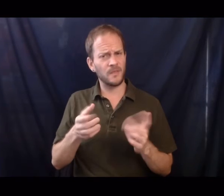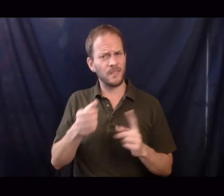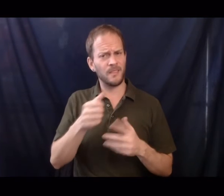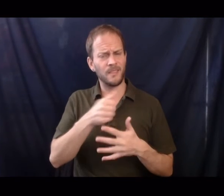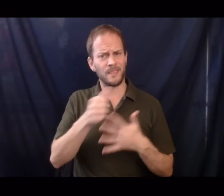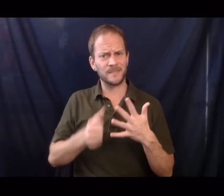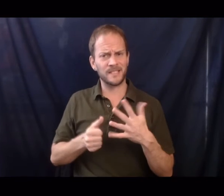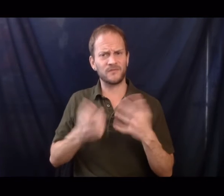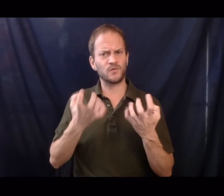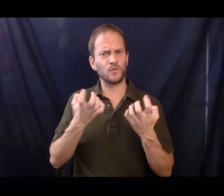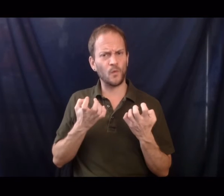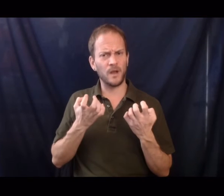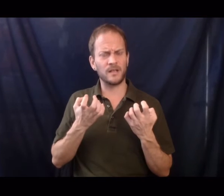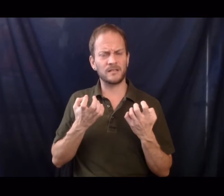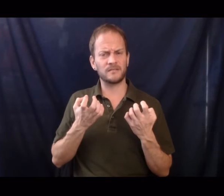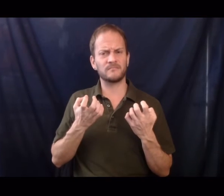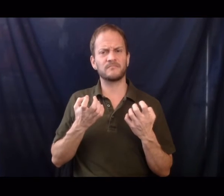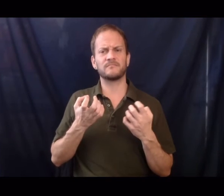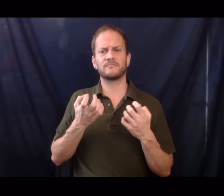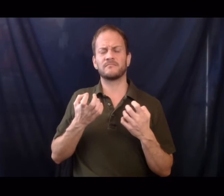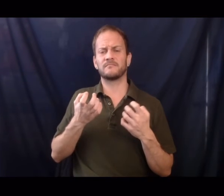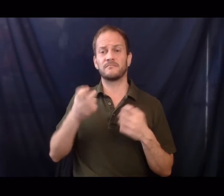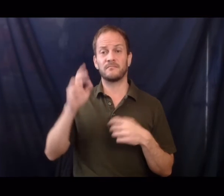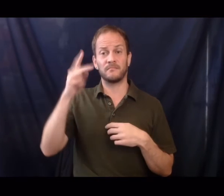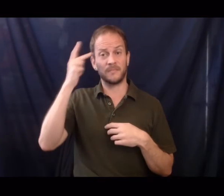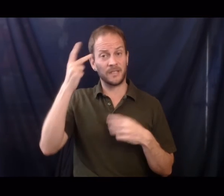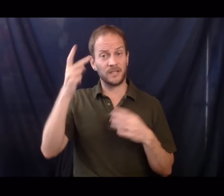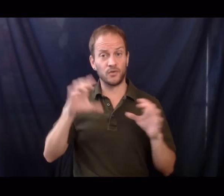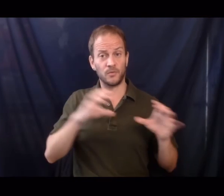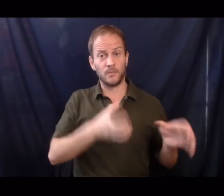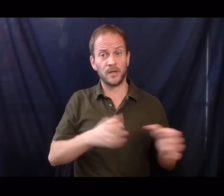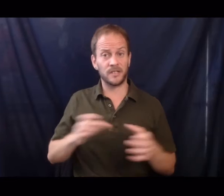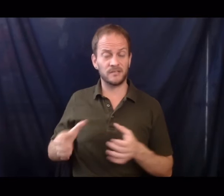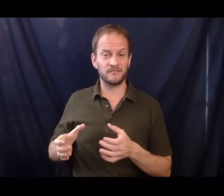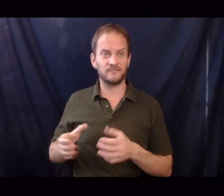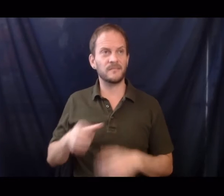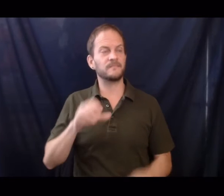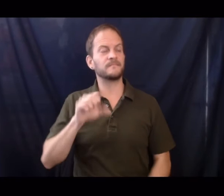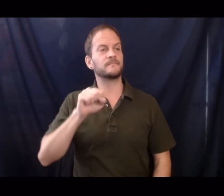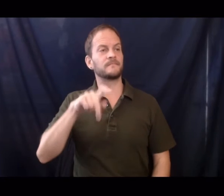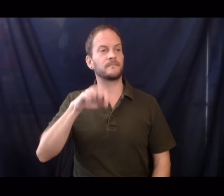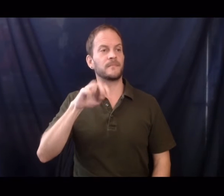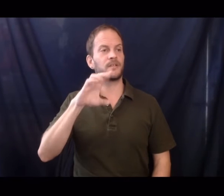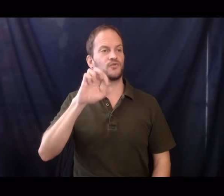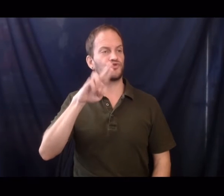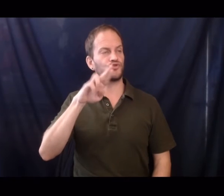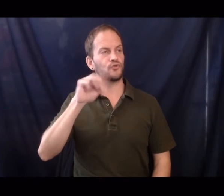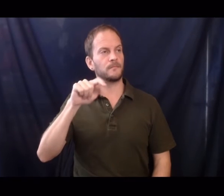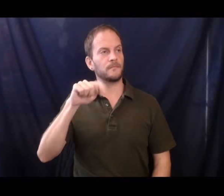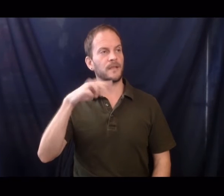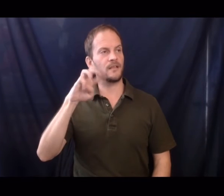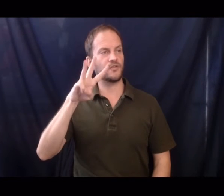you're exactly right. The framers of the Constitution thought that political parties would be like